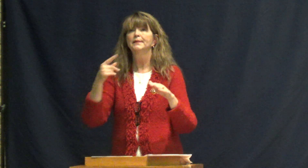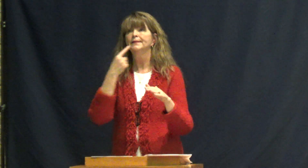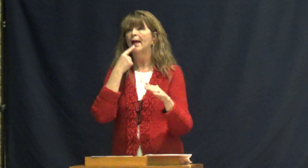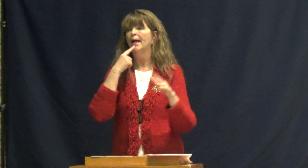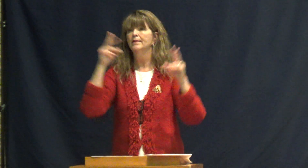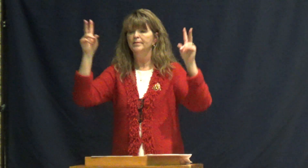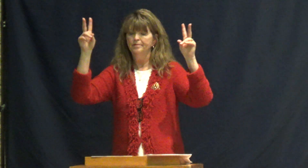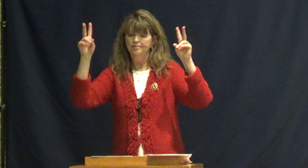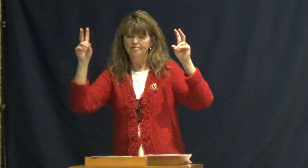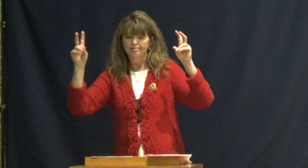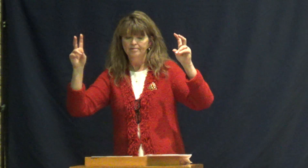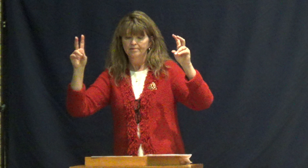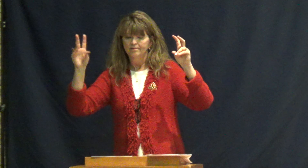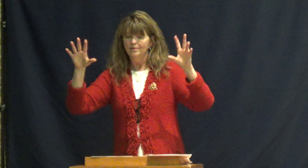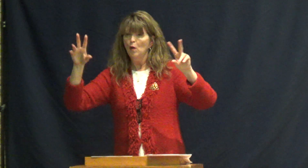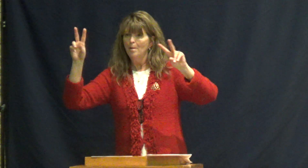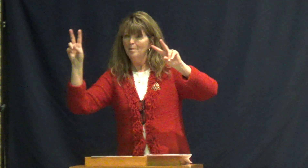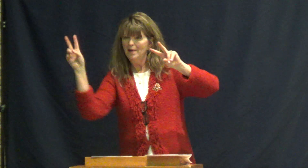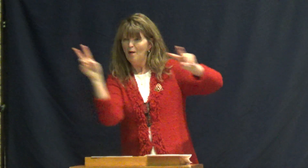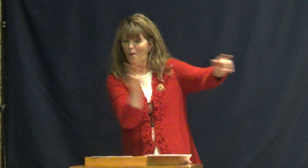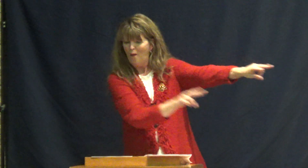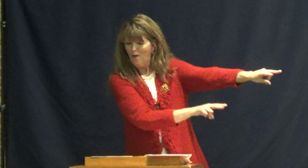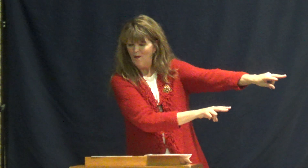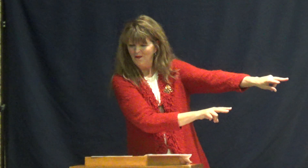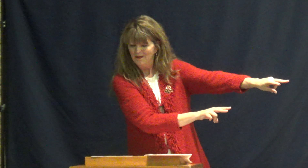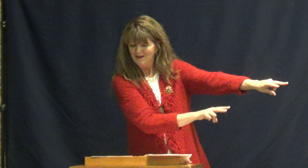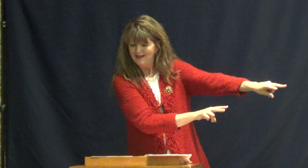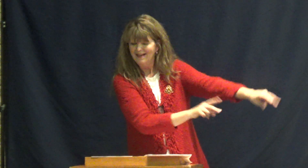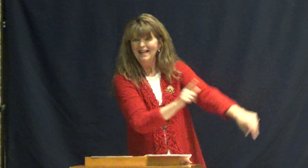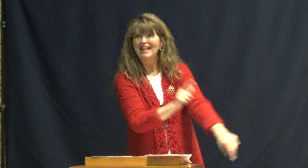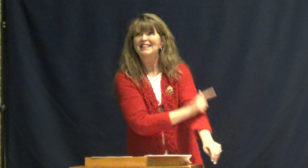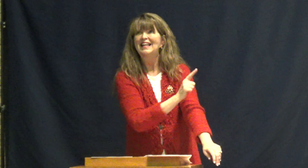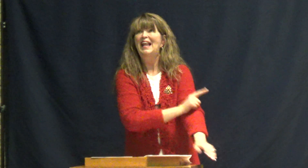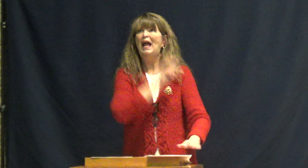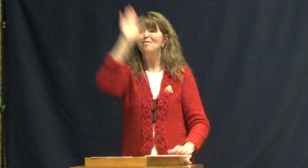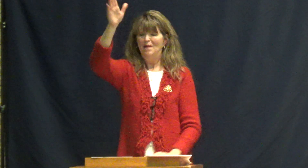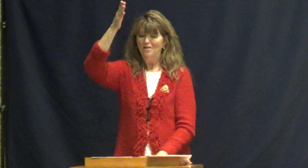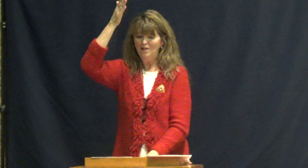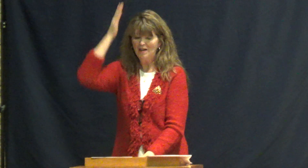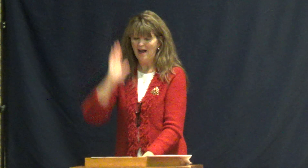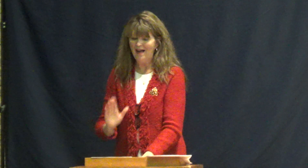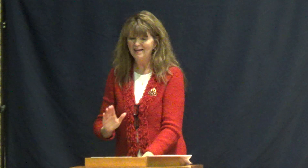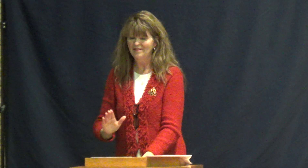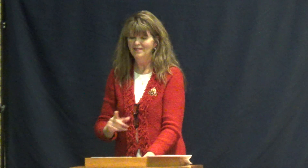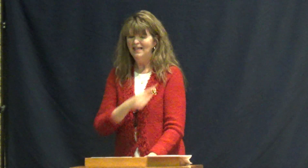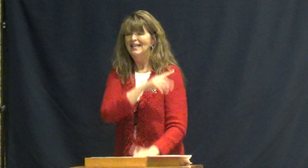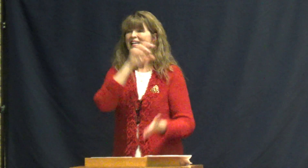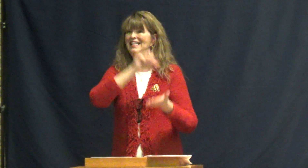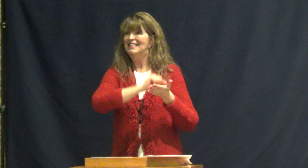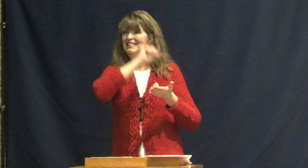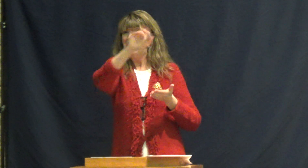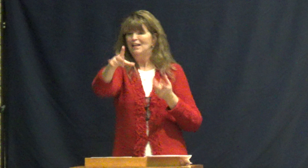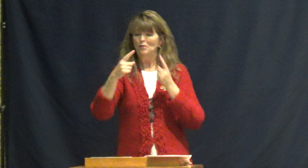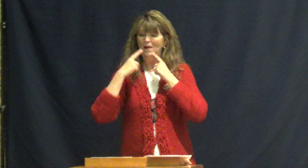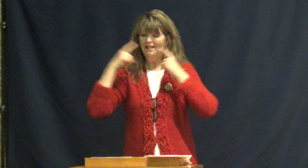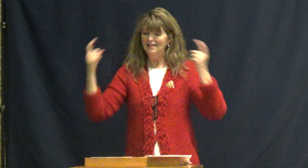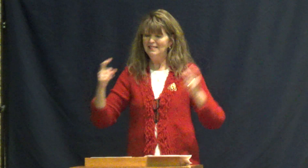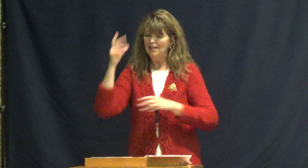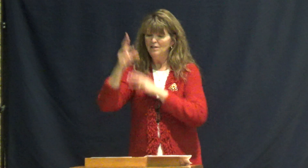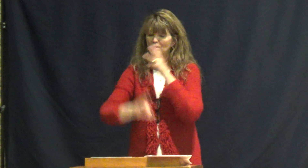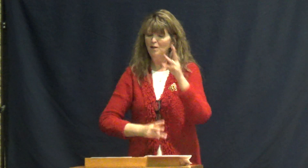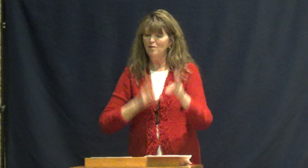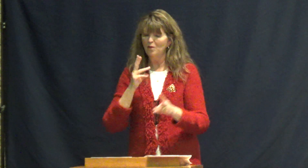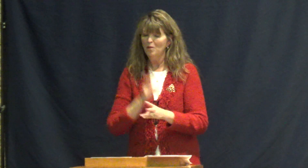The angels were basically saying, "Behold, the Lamb of God who